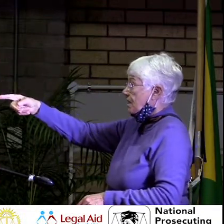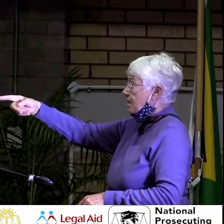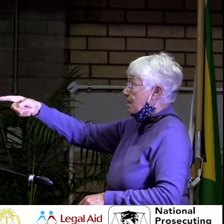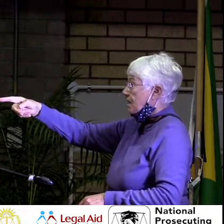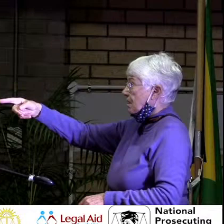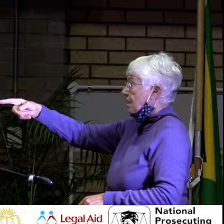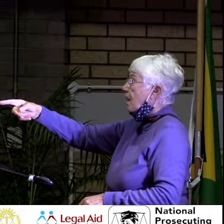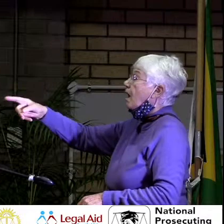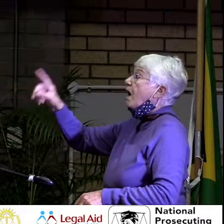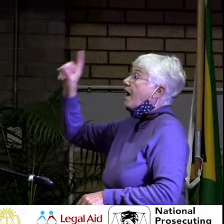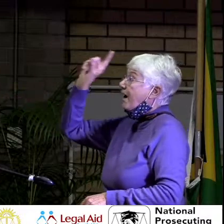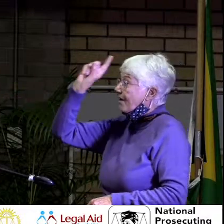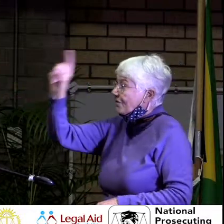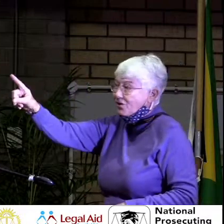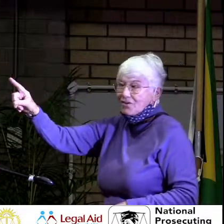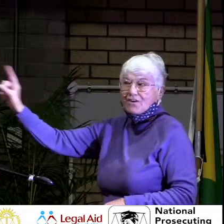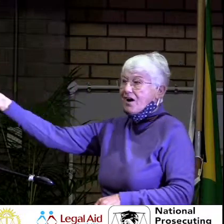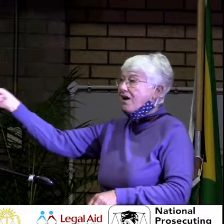death.